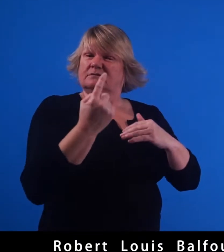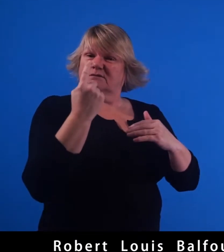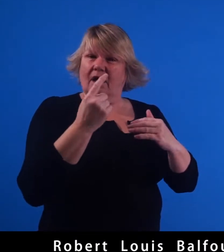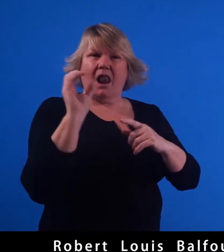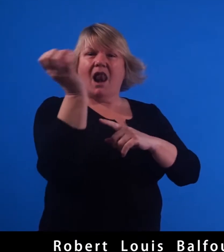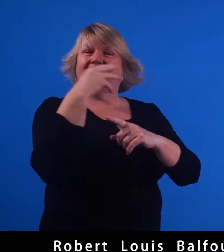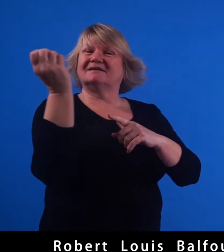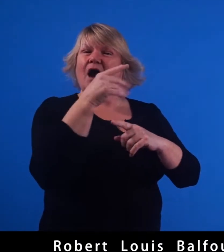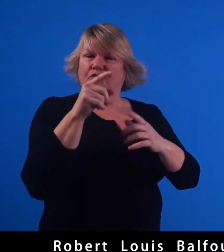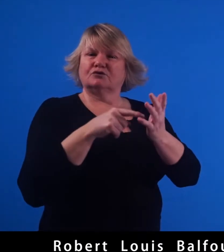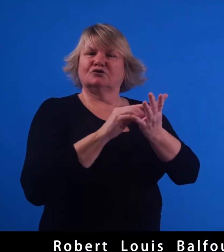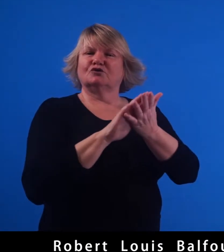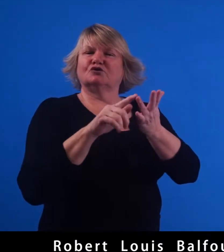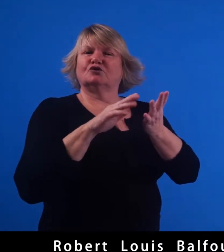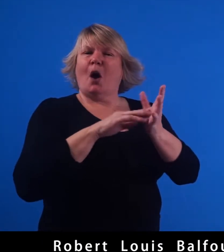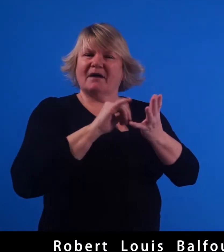Stevenson.